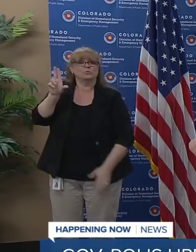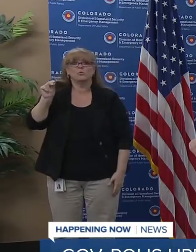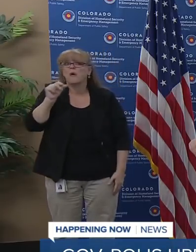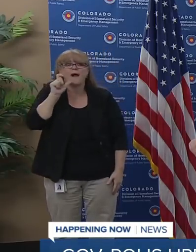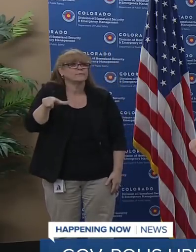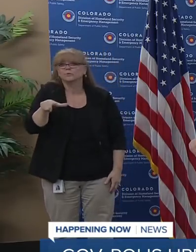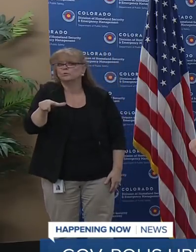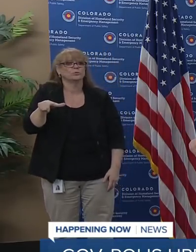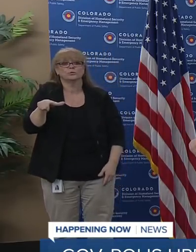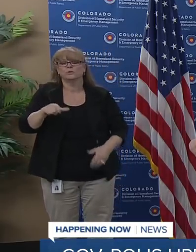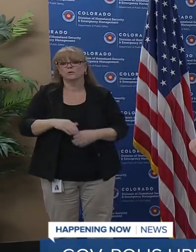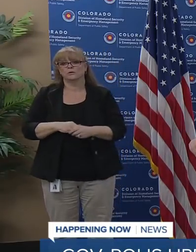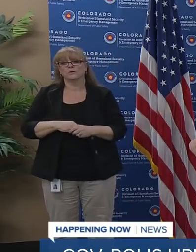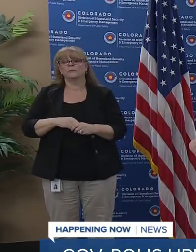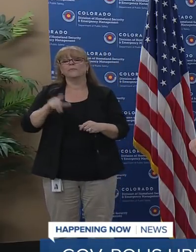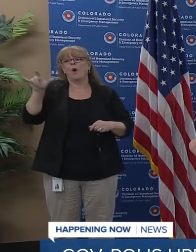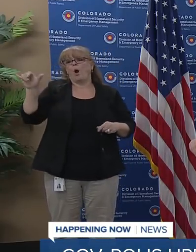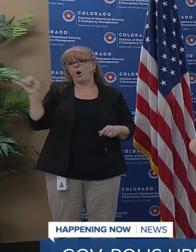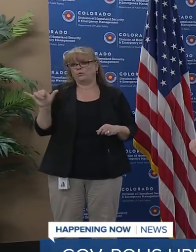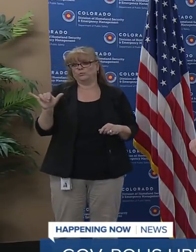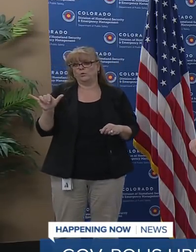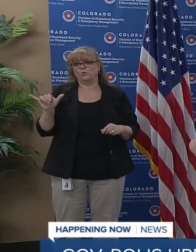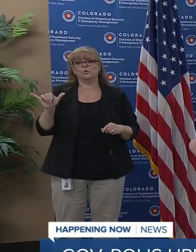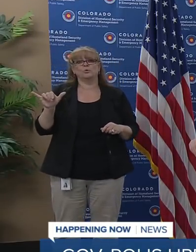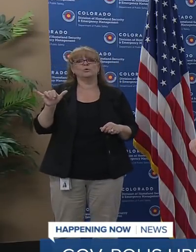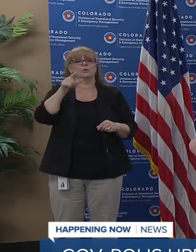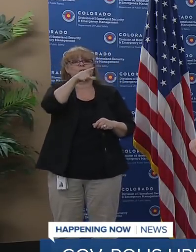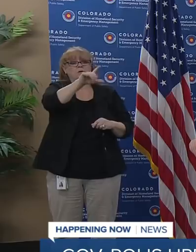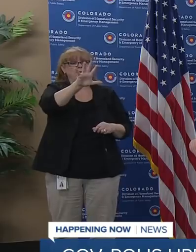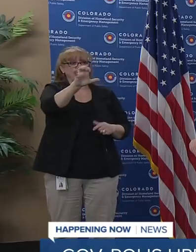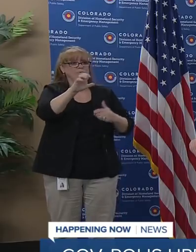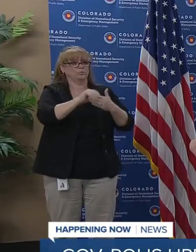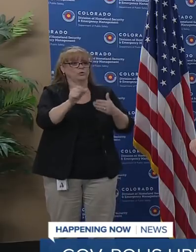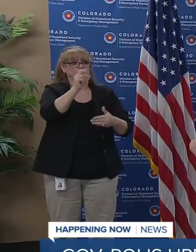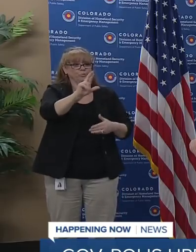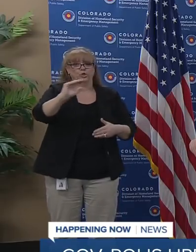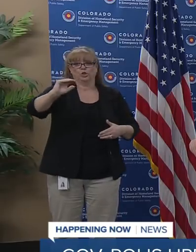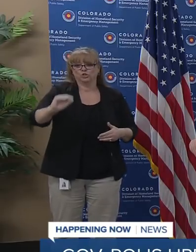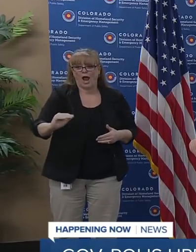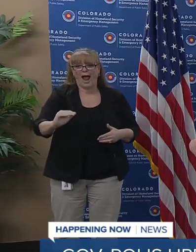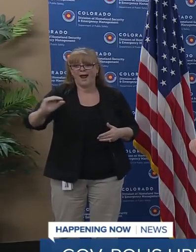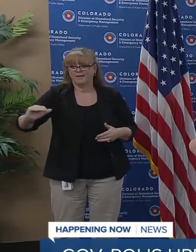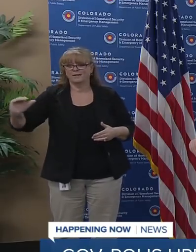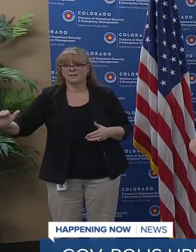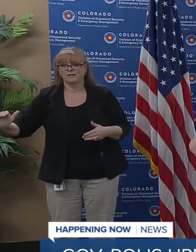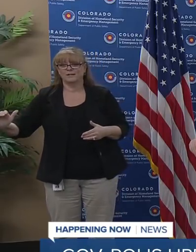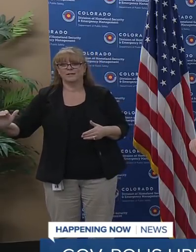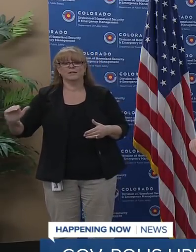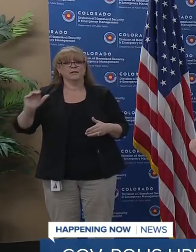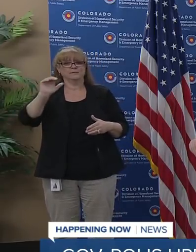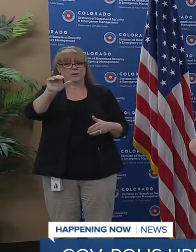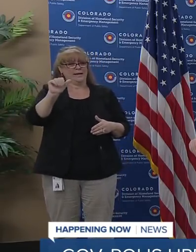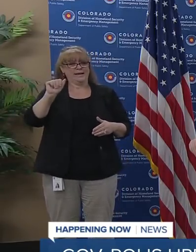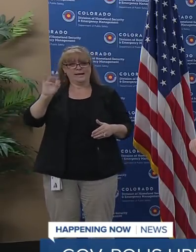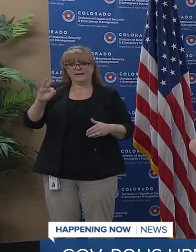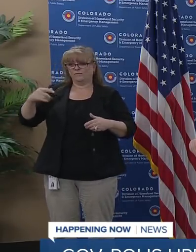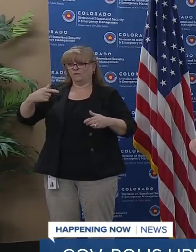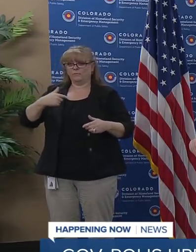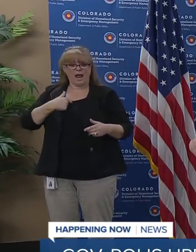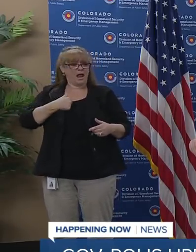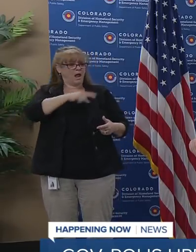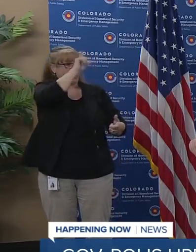of income. So if you're saying, oh my gosh, my family's combined earning is, or I earn